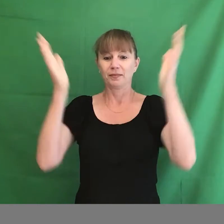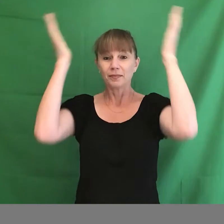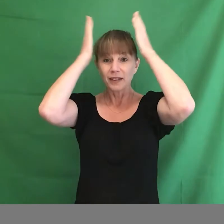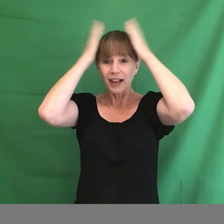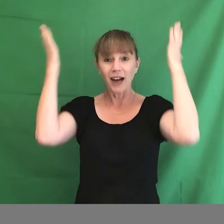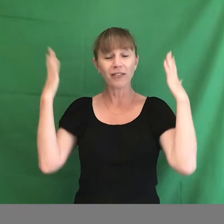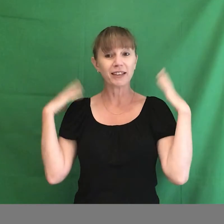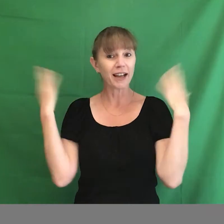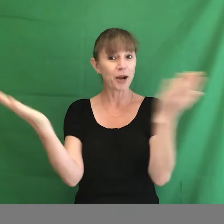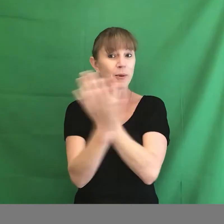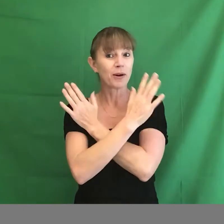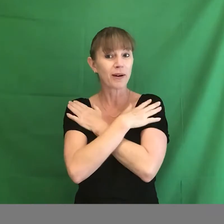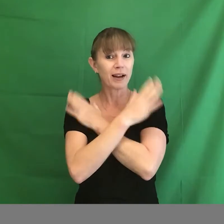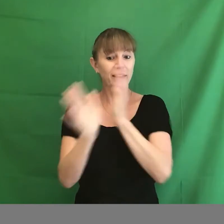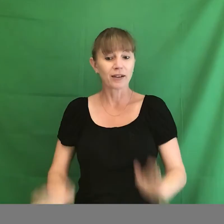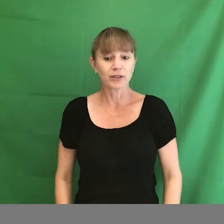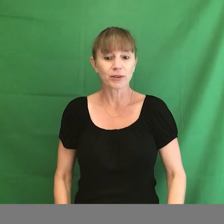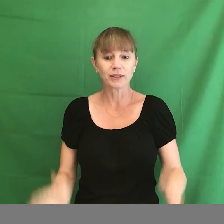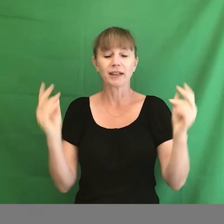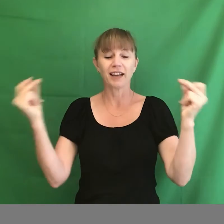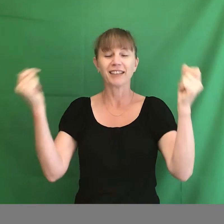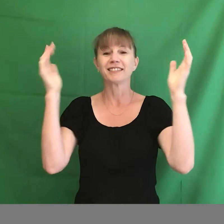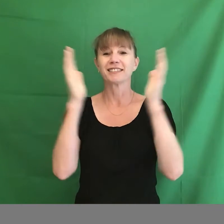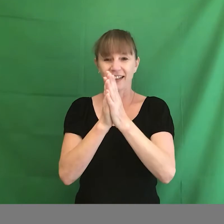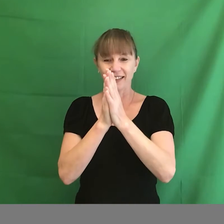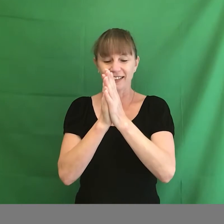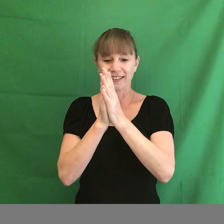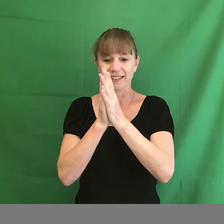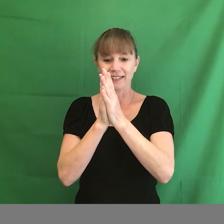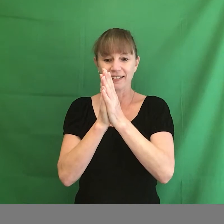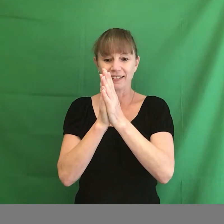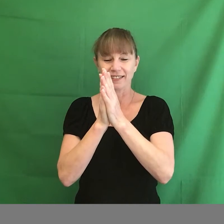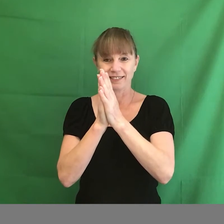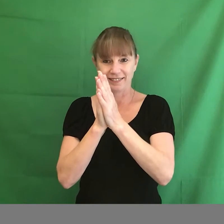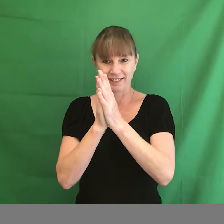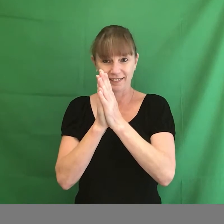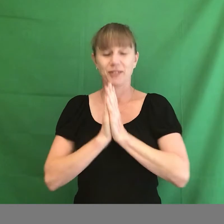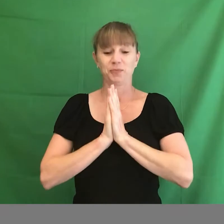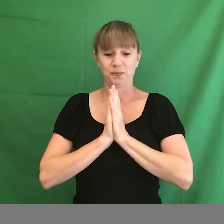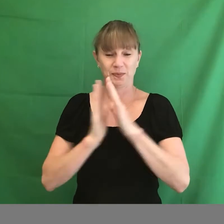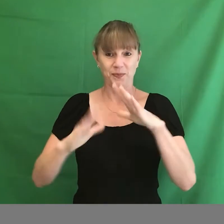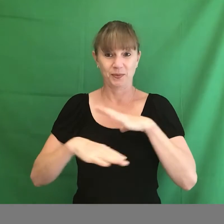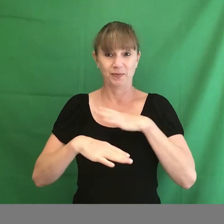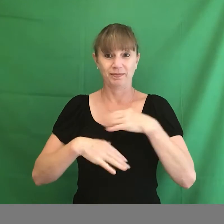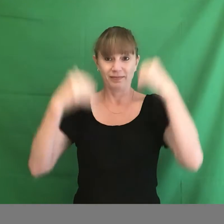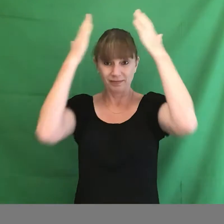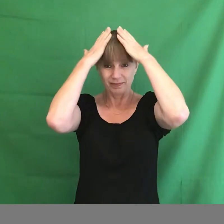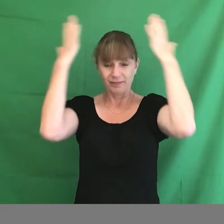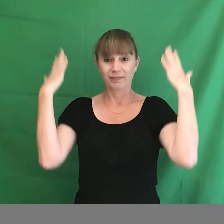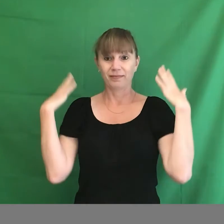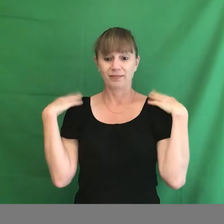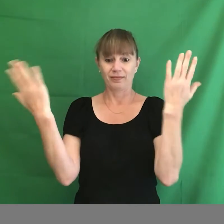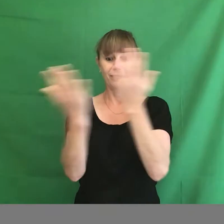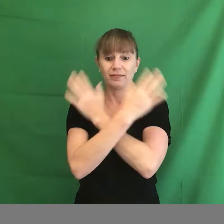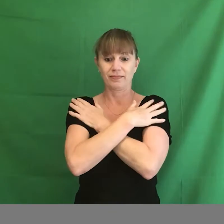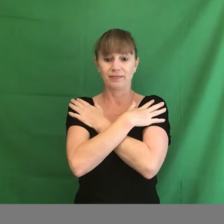enthusiastic. I'm alive, alert, awake, enthusiastic. Then it goes, I'm